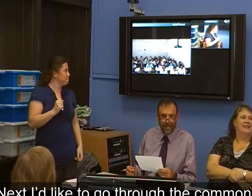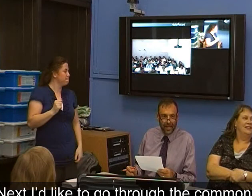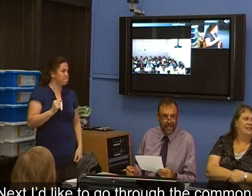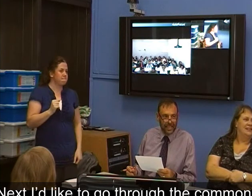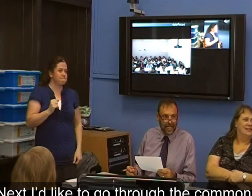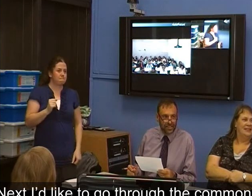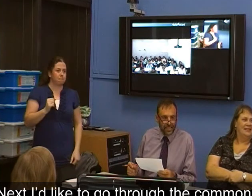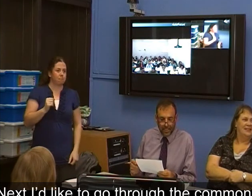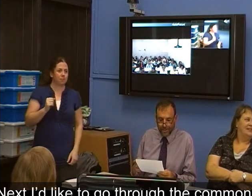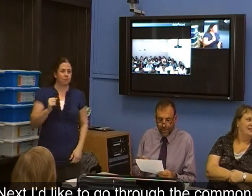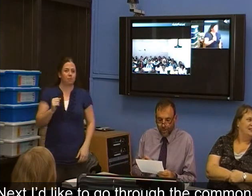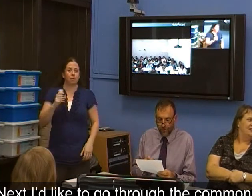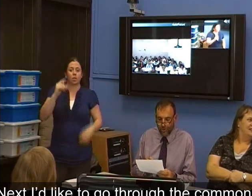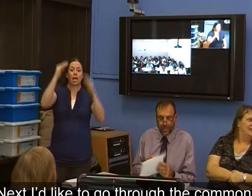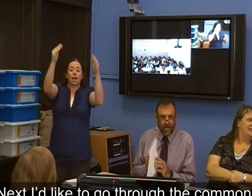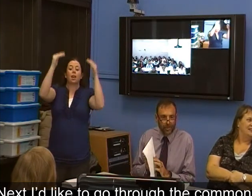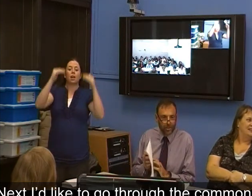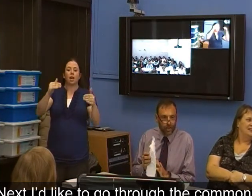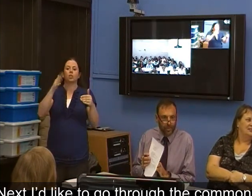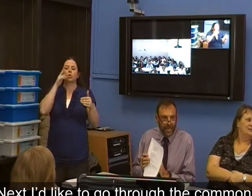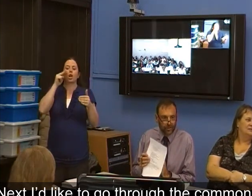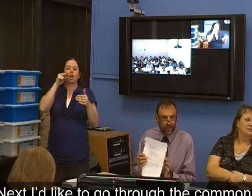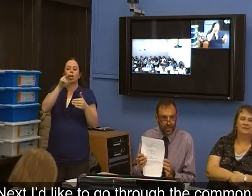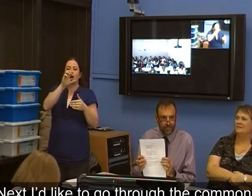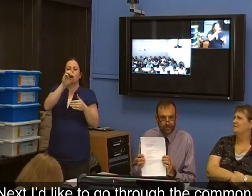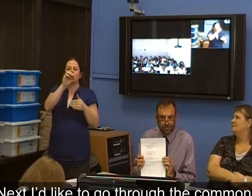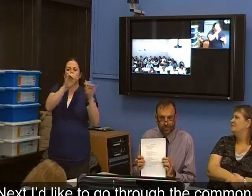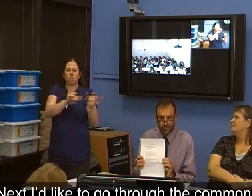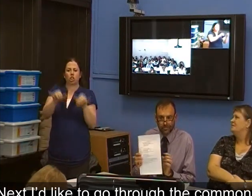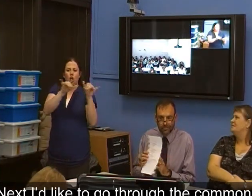down. Next, I'd like to go through the common code patterns.